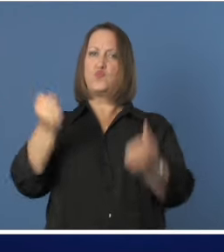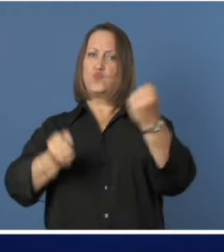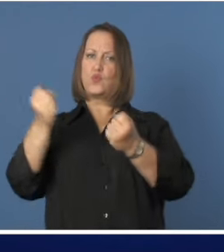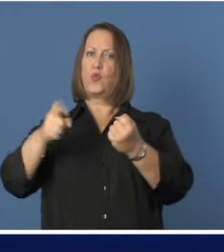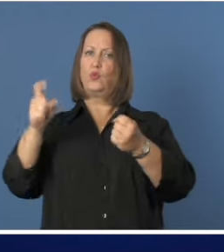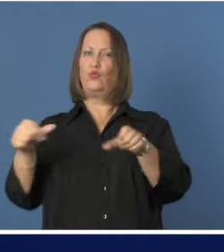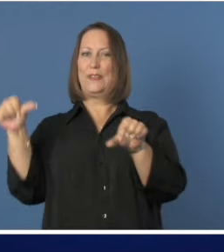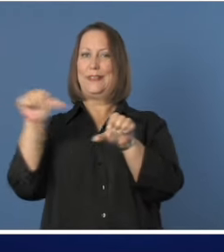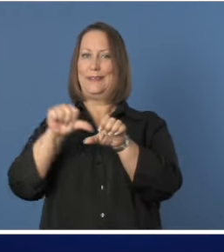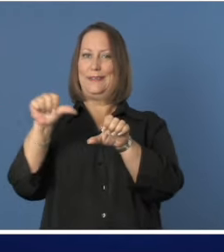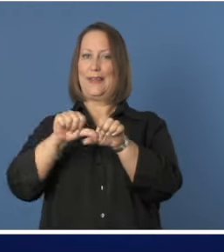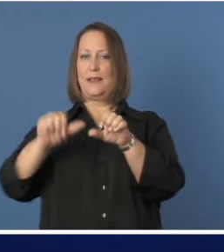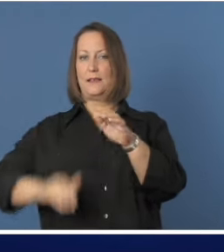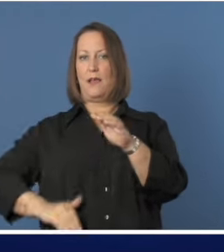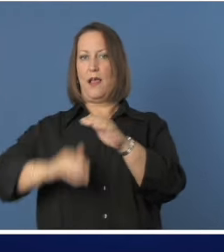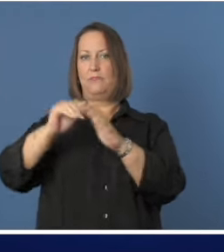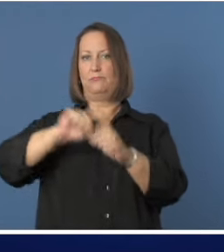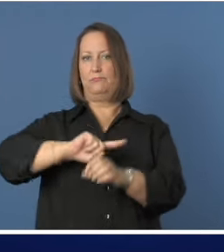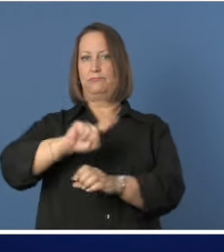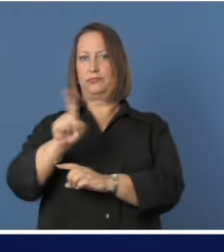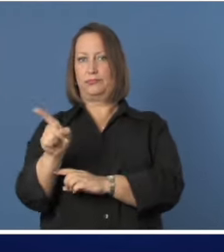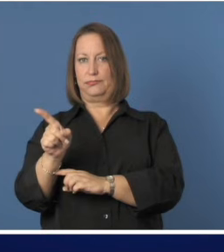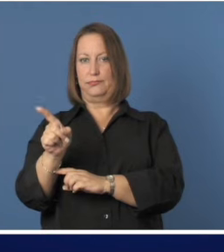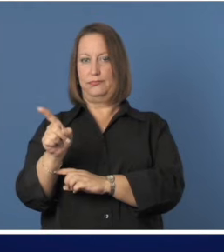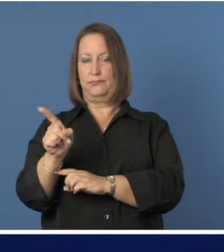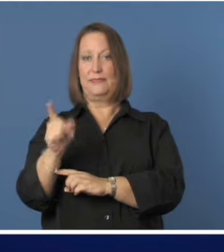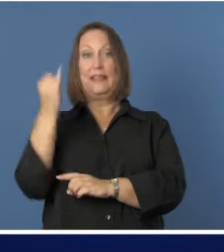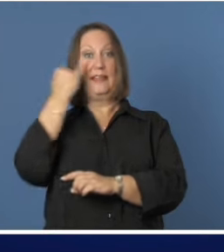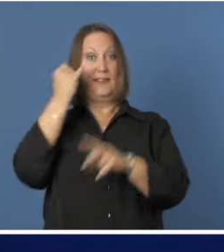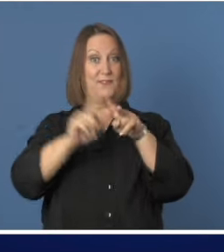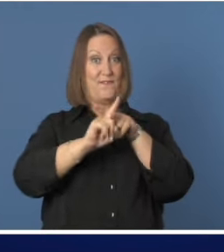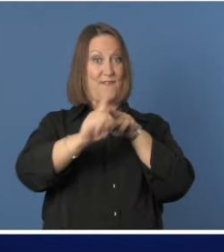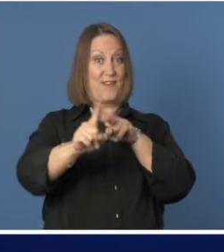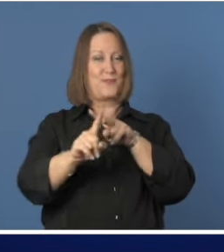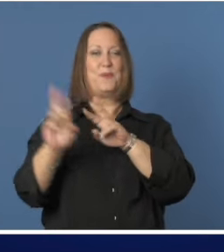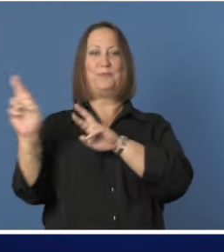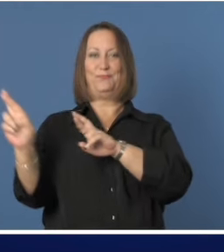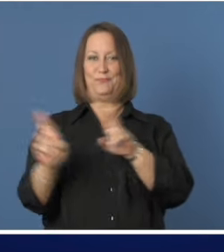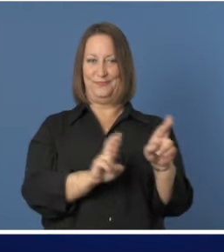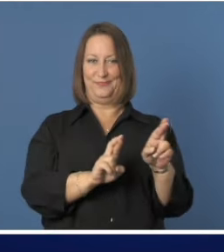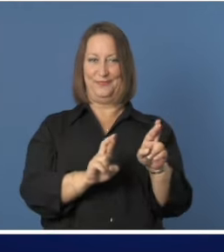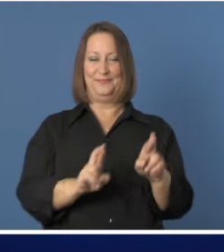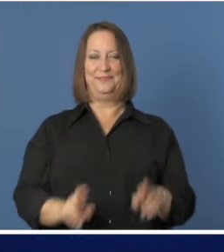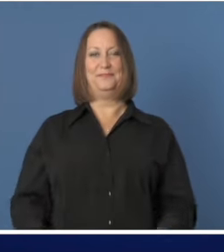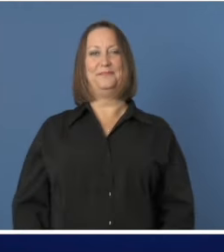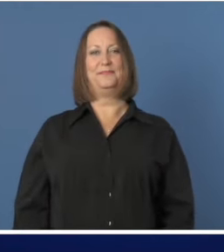Fill your car with gas in case you have to evacuate.